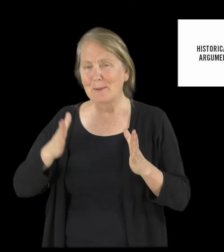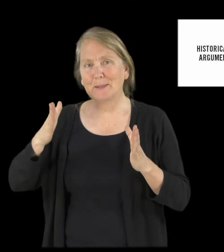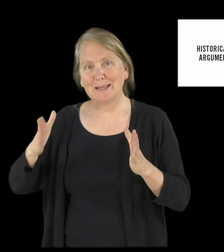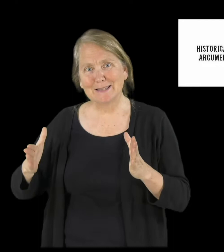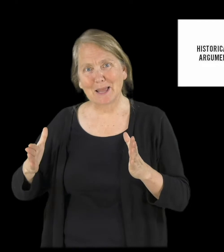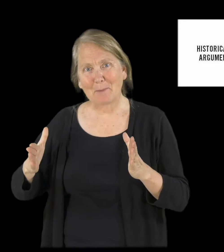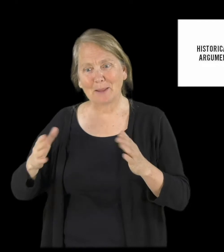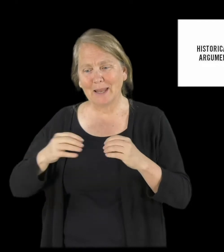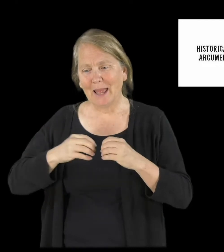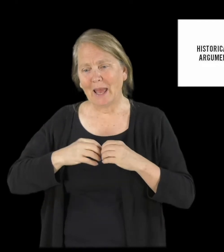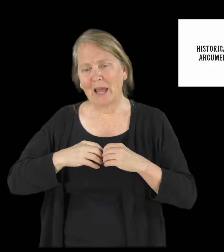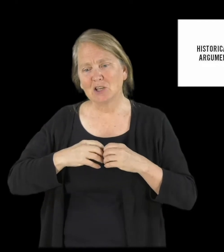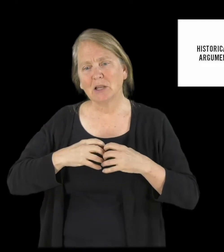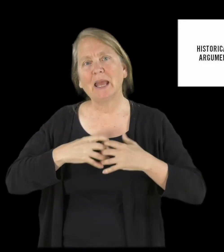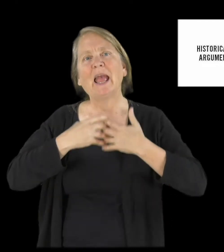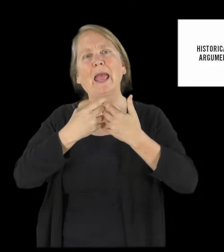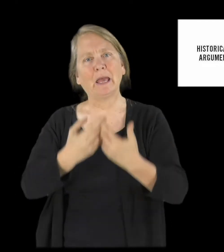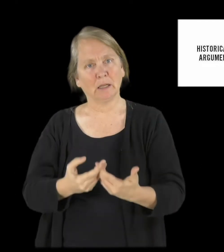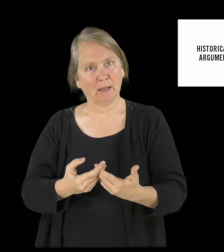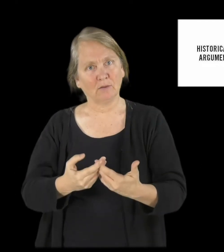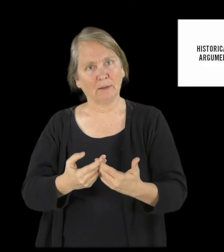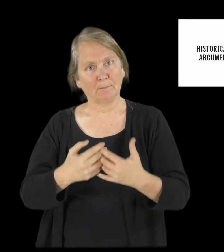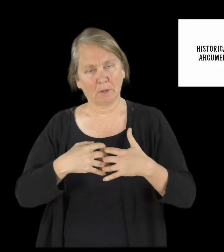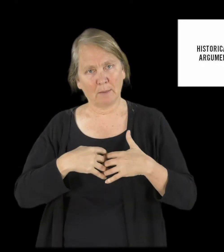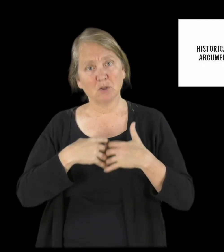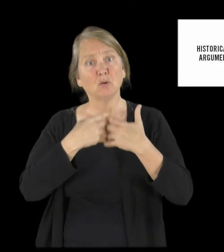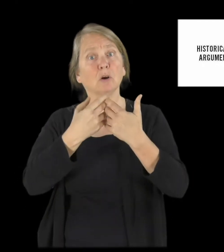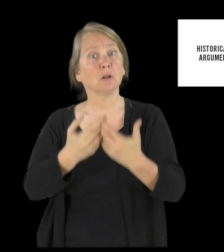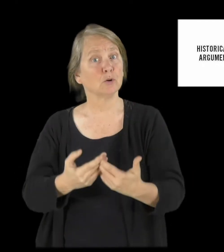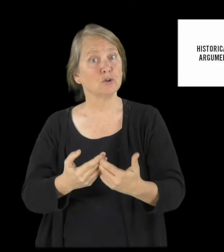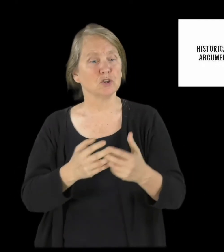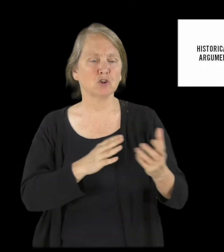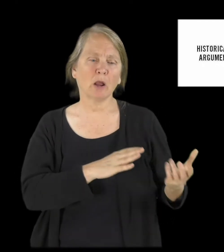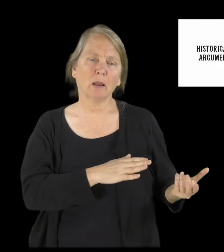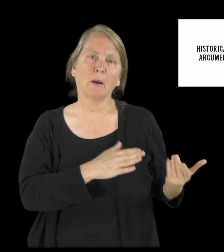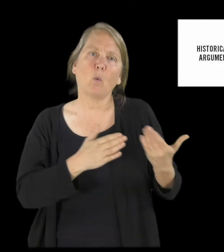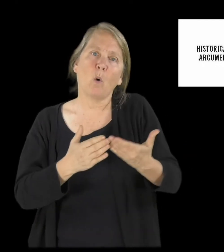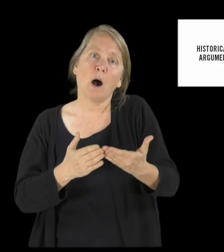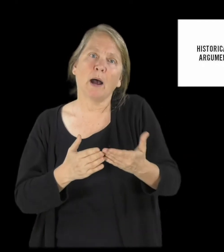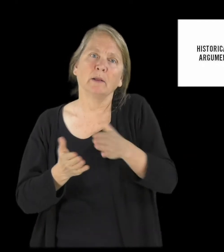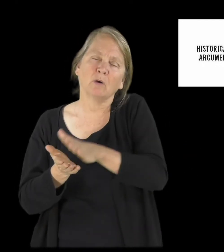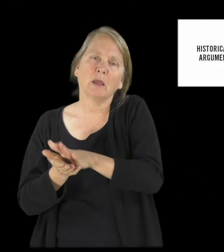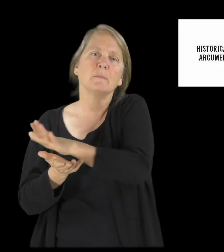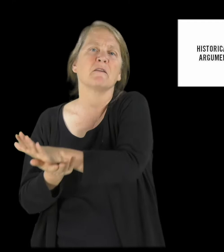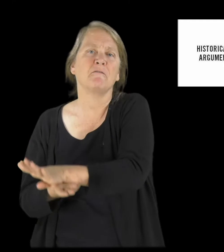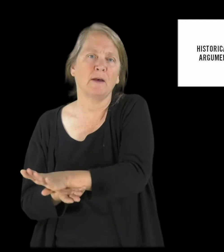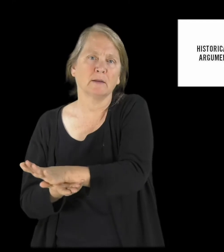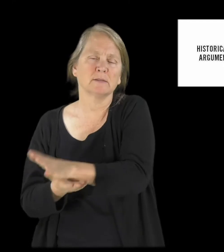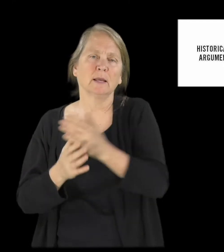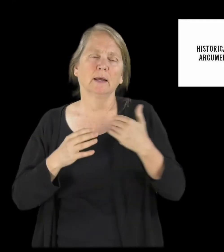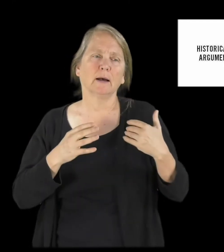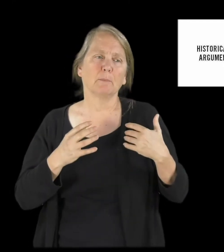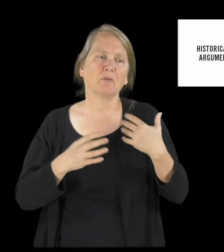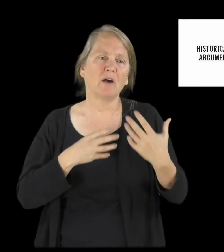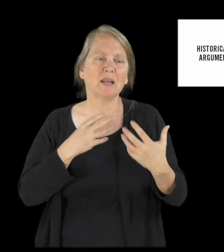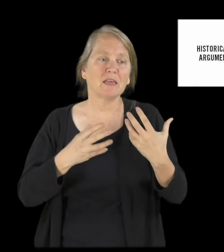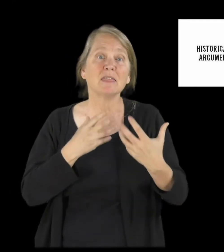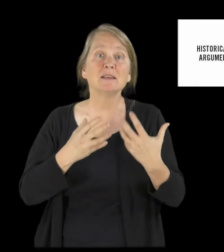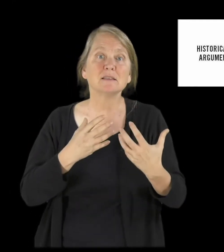and this happened, and actually analyzing it, coming to conclusions, talking about why, talking about effects, providing a thesis